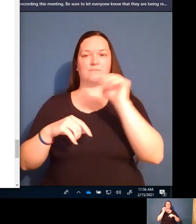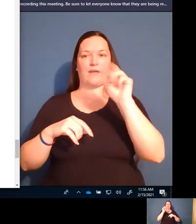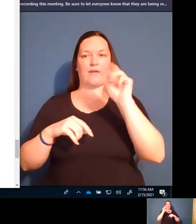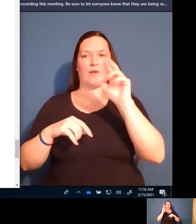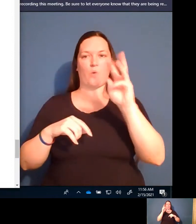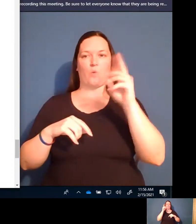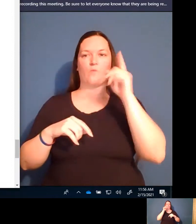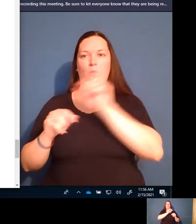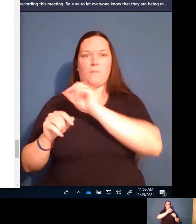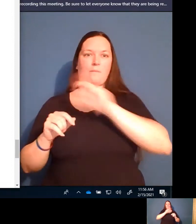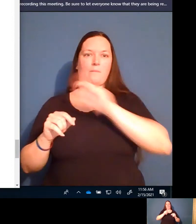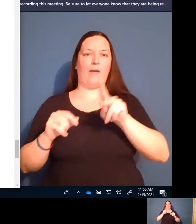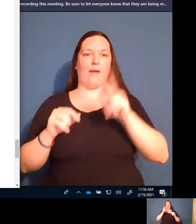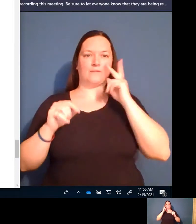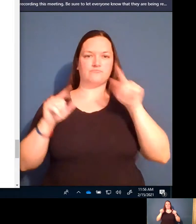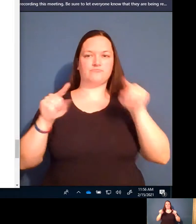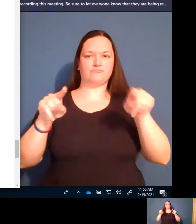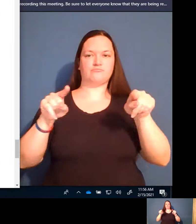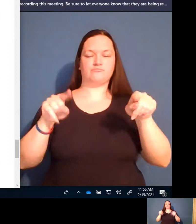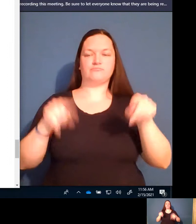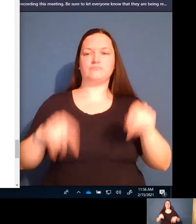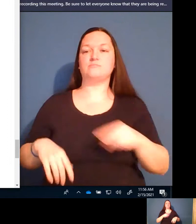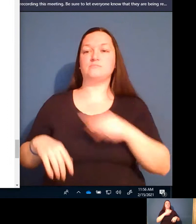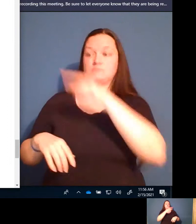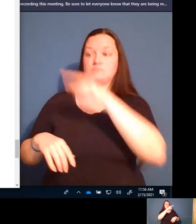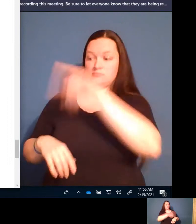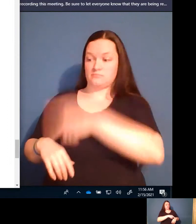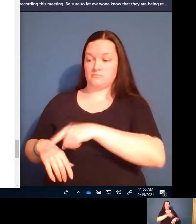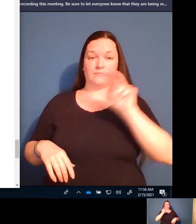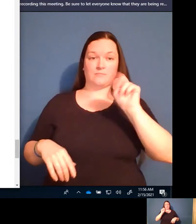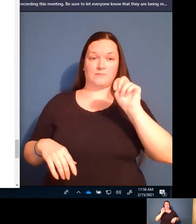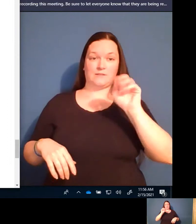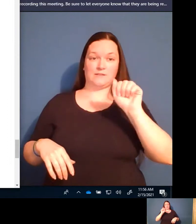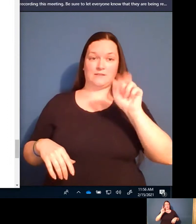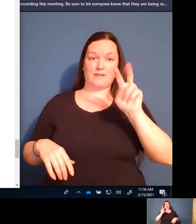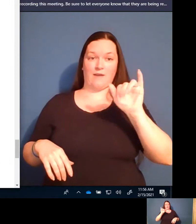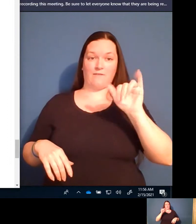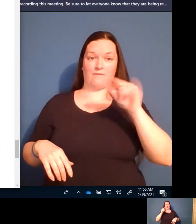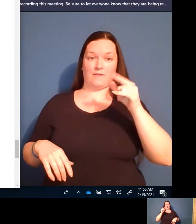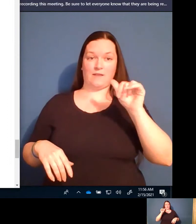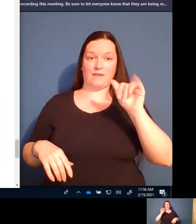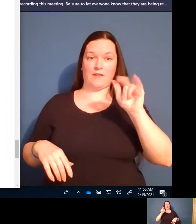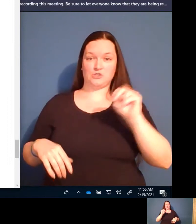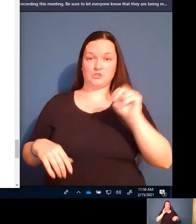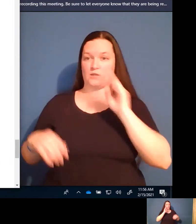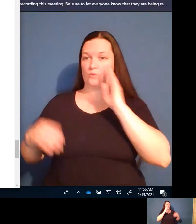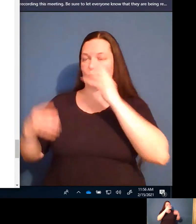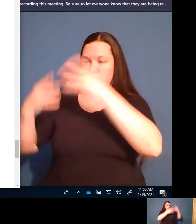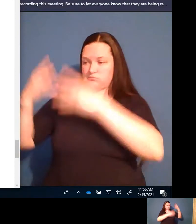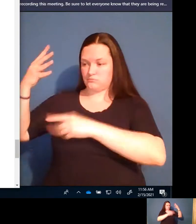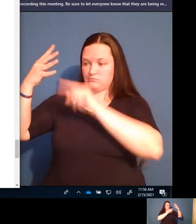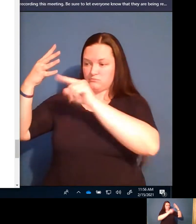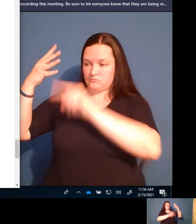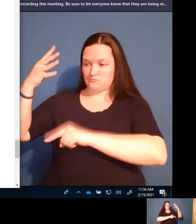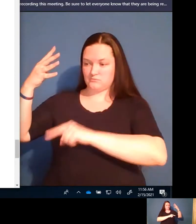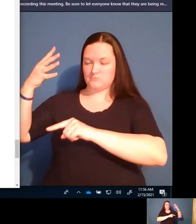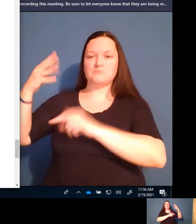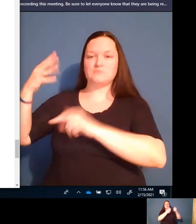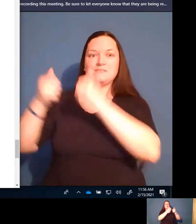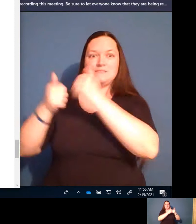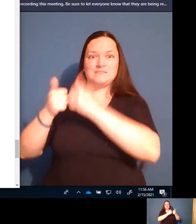When you start working with databases, you'll use the Navigation pane to open and manage your objects. By default, it sorts all of the objects by